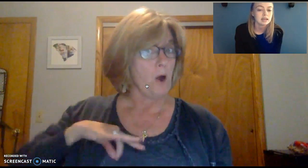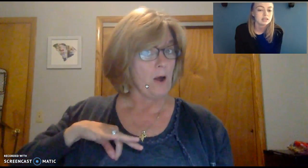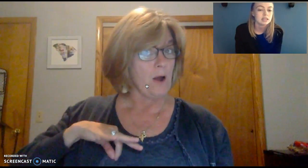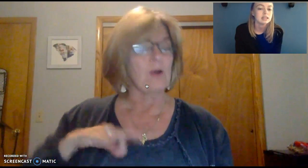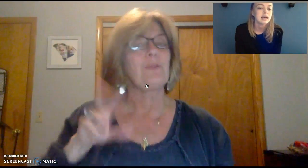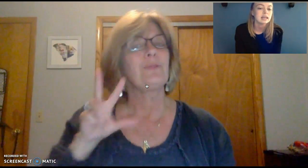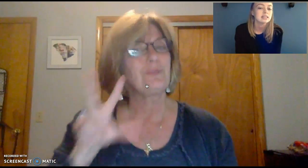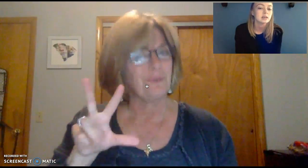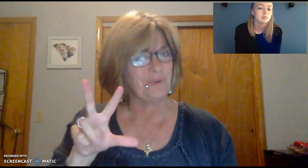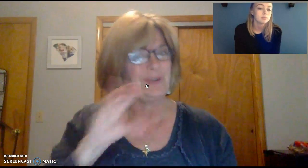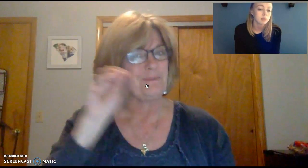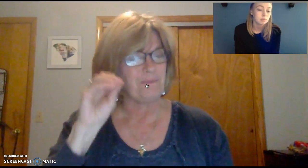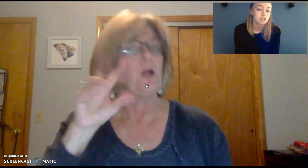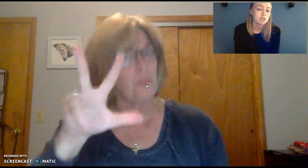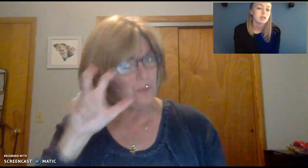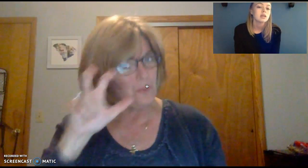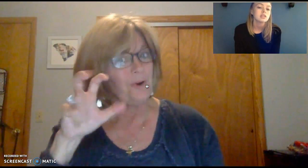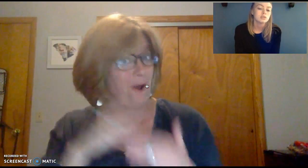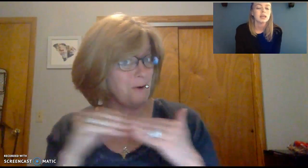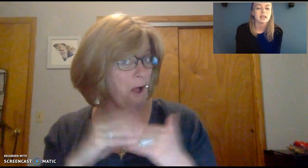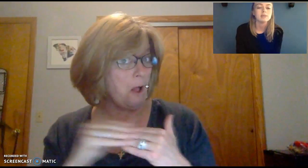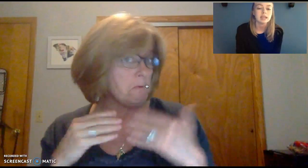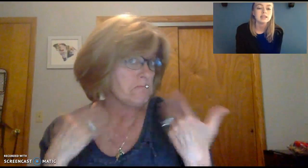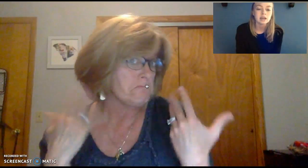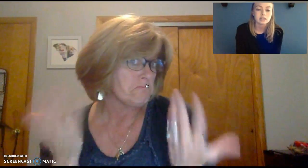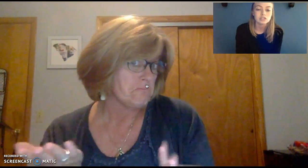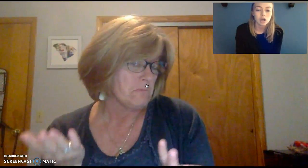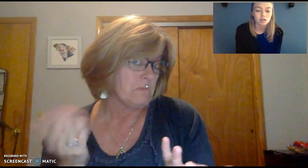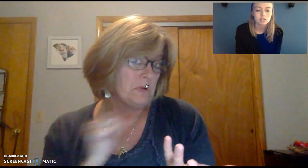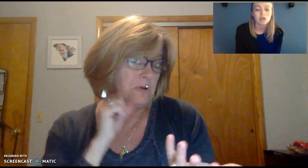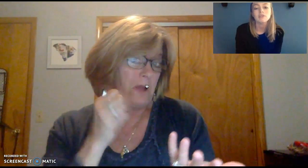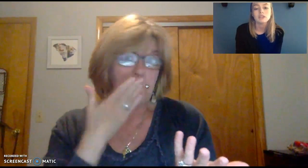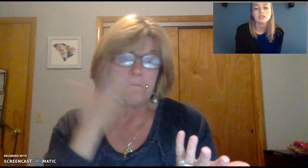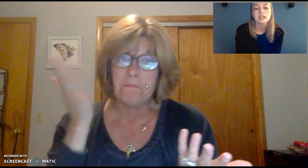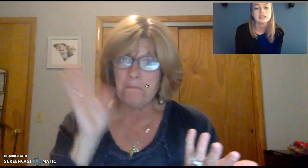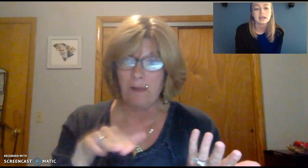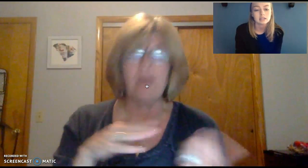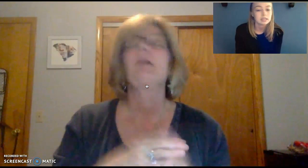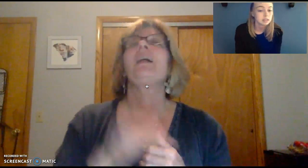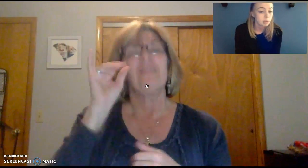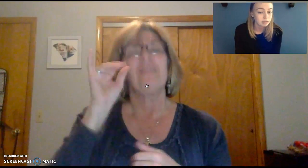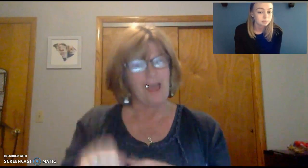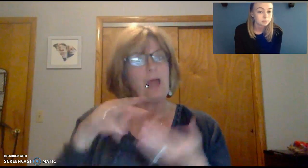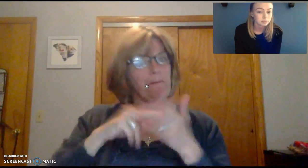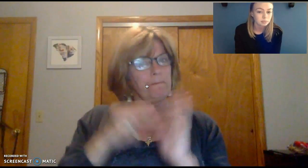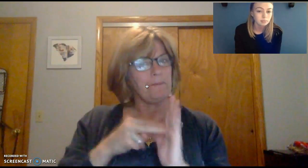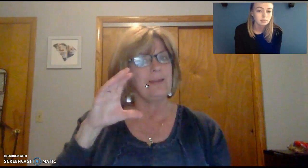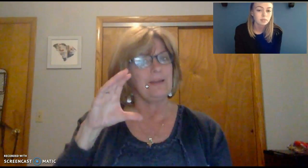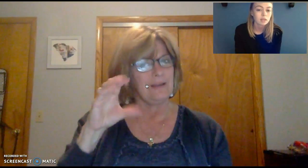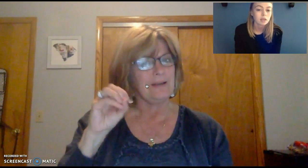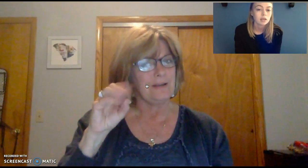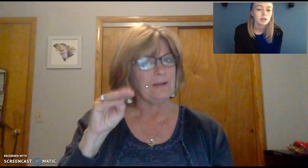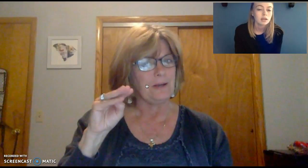that 10,000, and that is their commission. So they keep $10,000 of the 10,000. That's not bad.